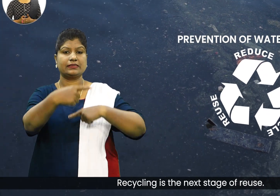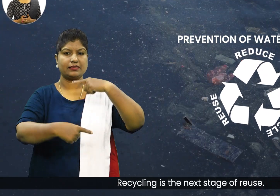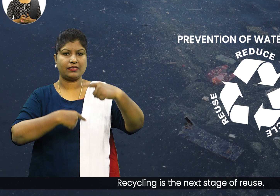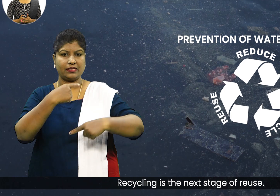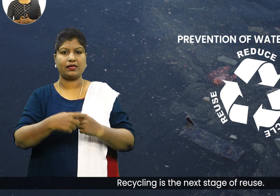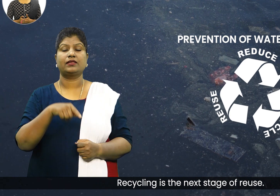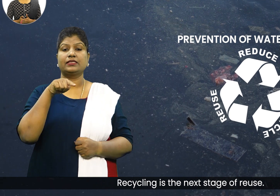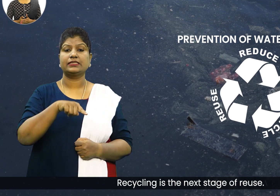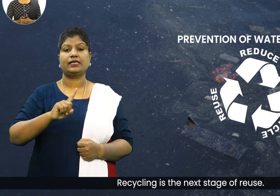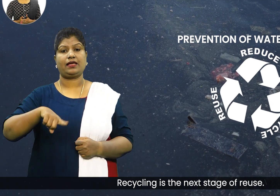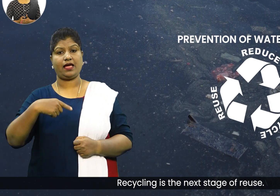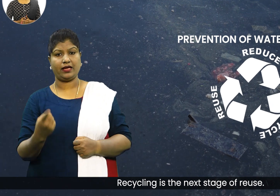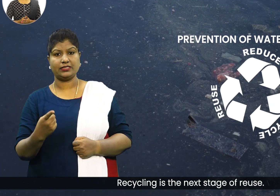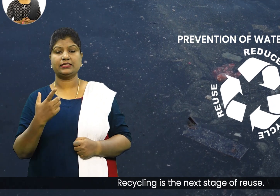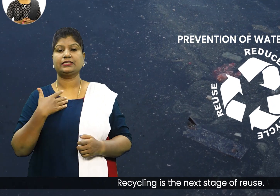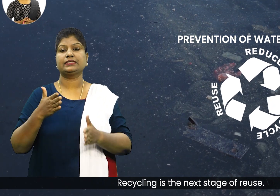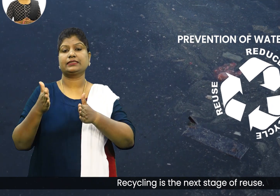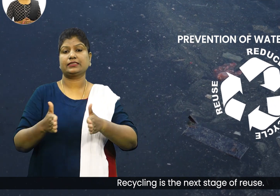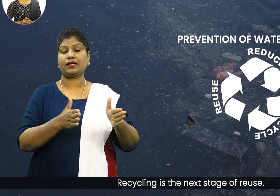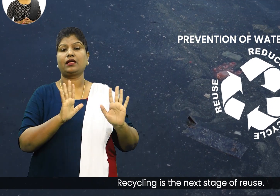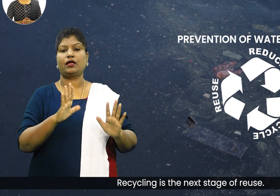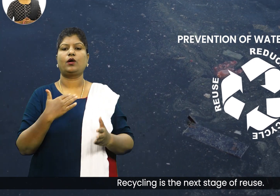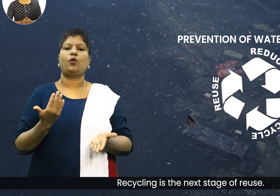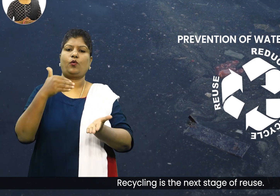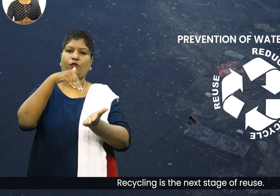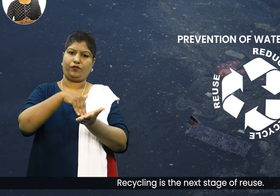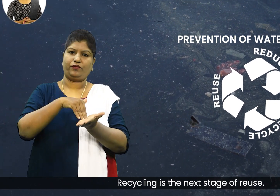Recycling is the next stage of reuse.